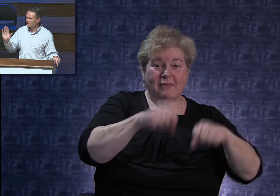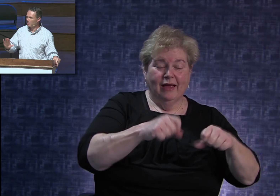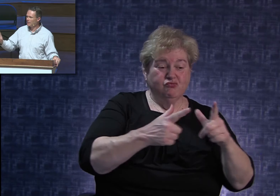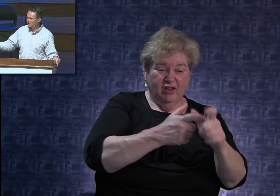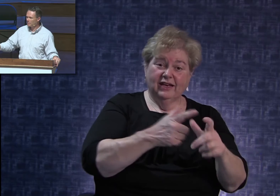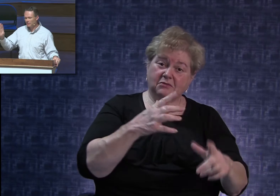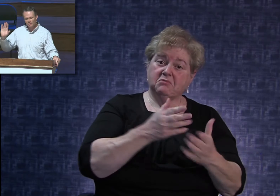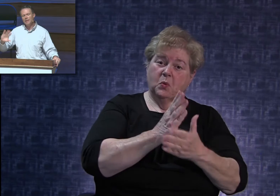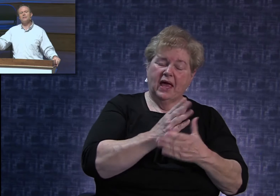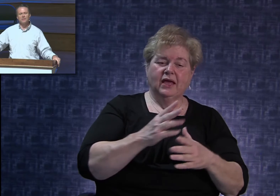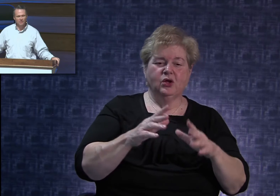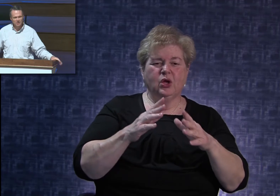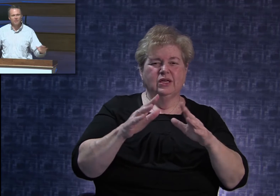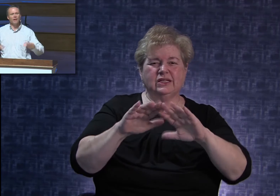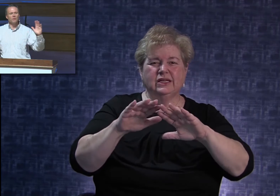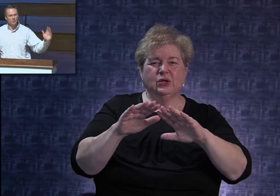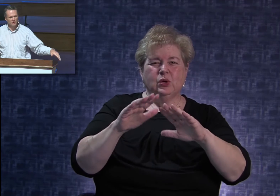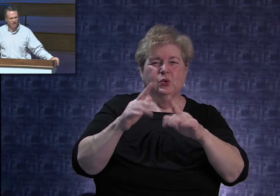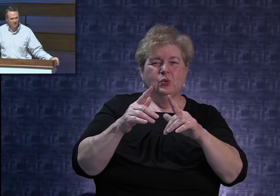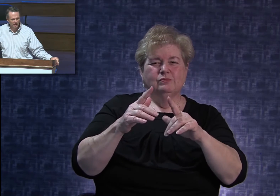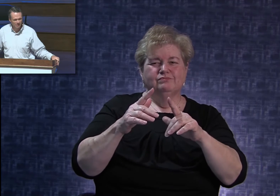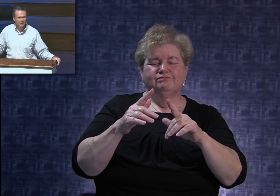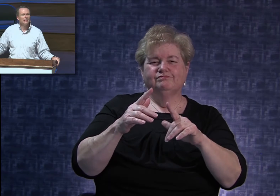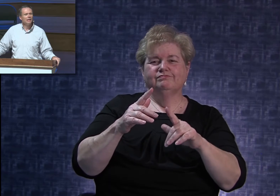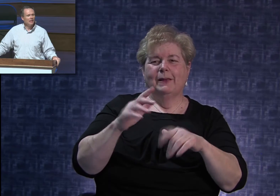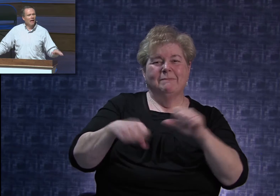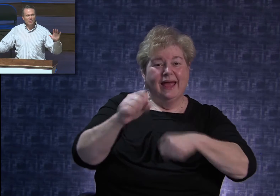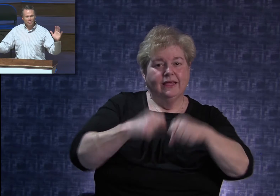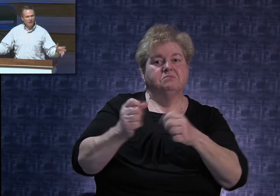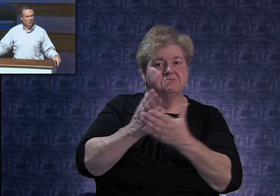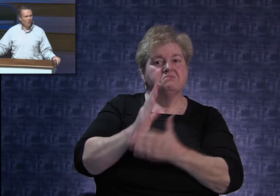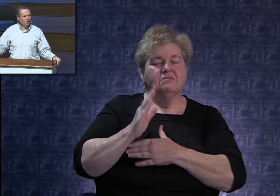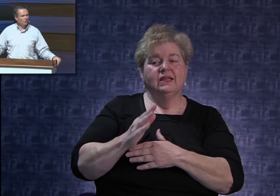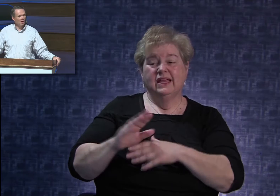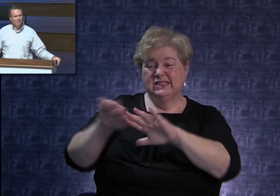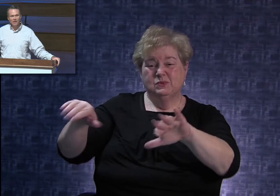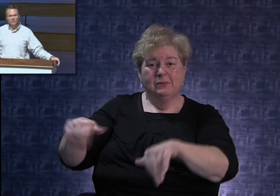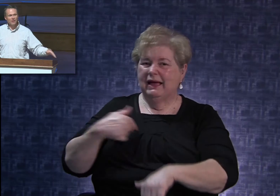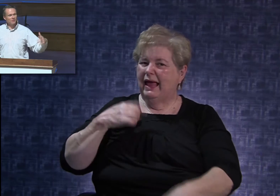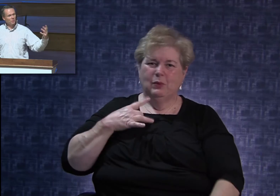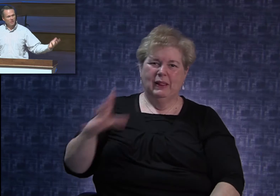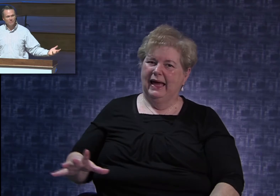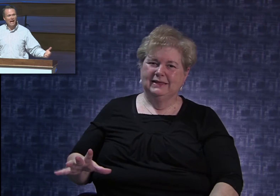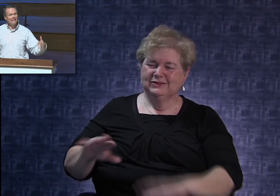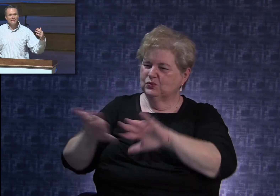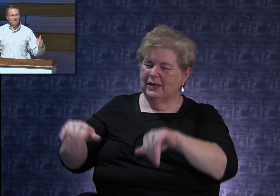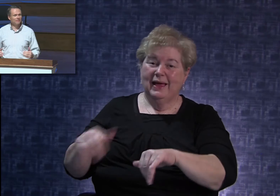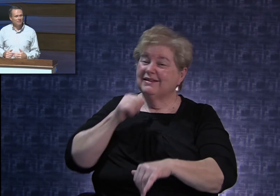That's what eliminated me from any consideration of ever doing a triathlon. I'm not afraid of the water. I'm not afraid to